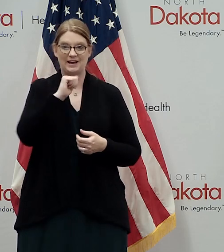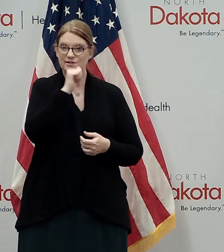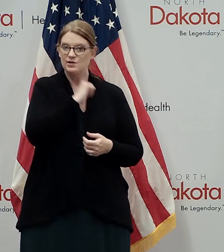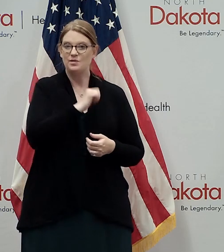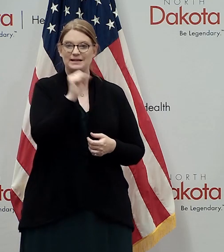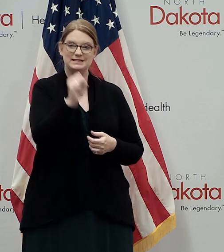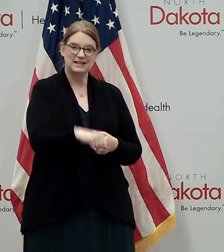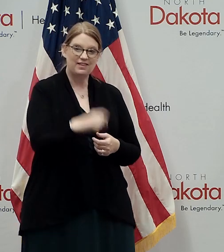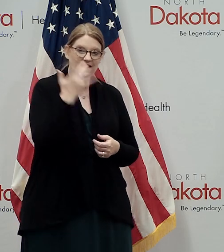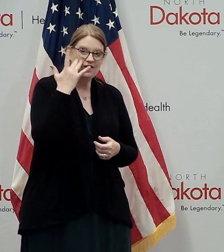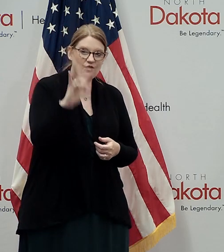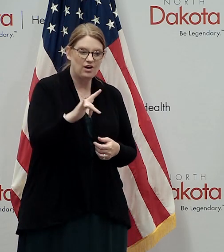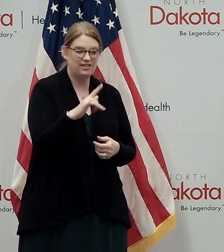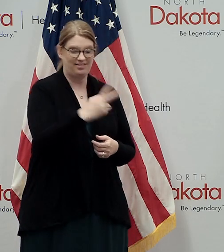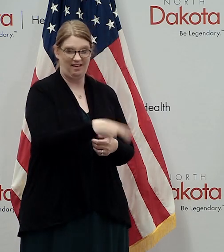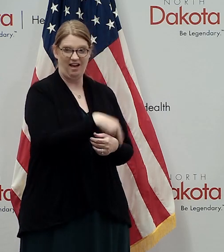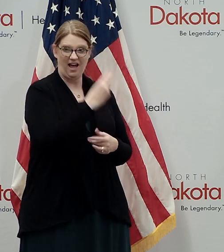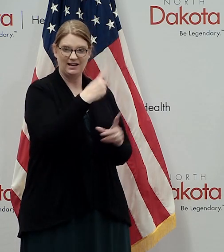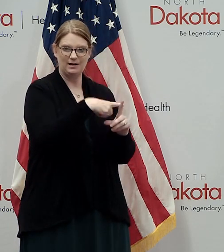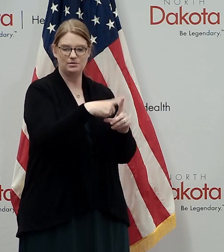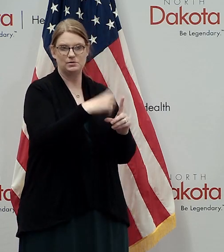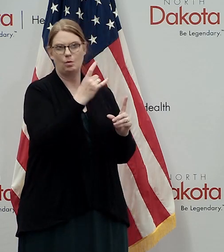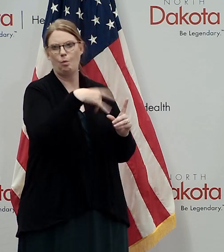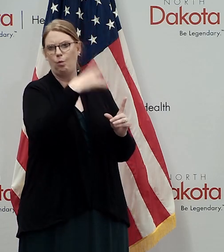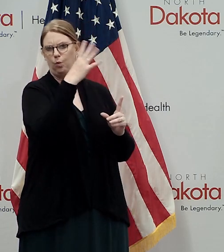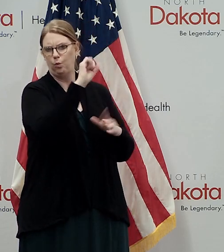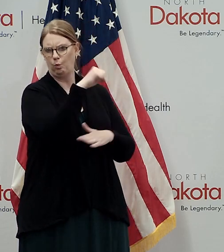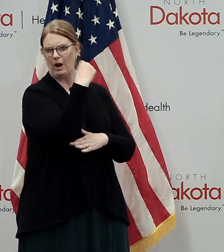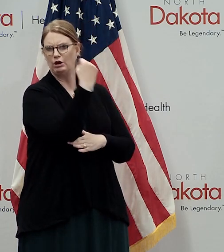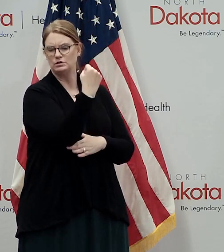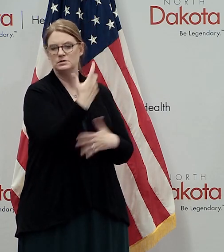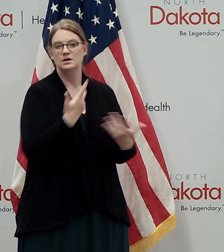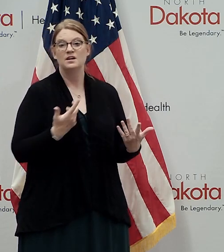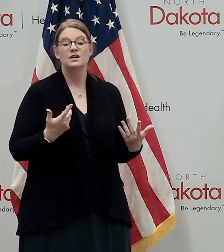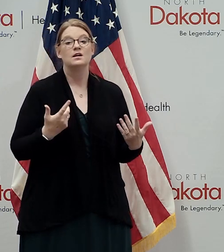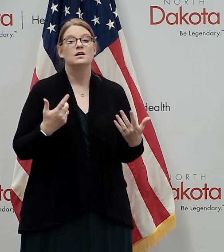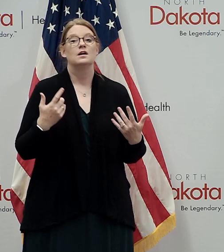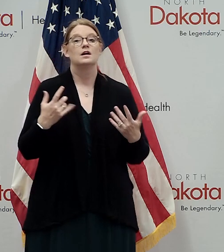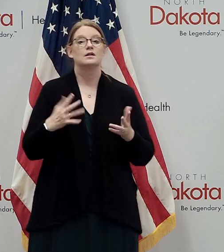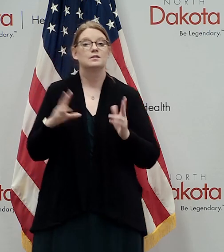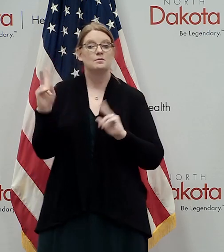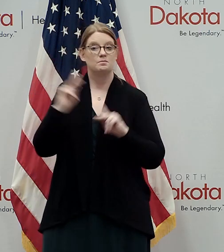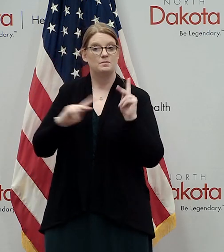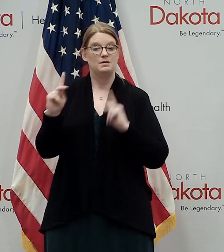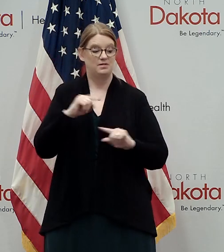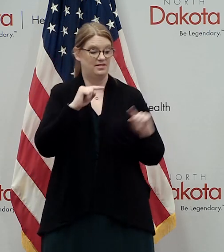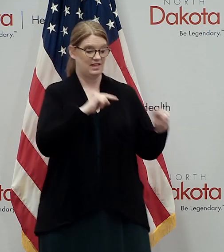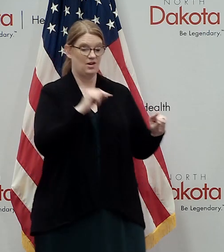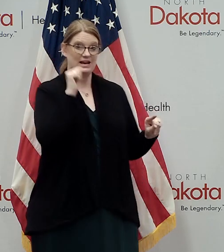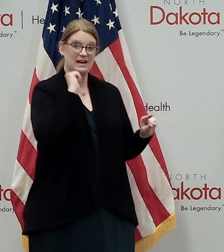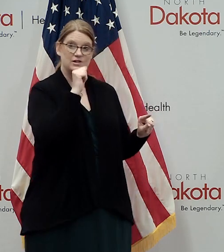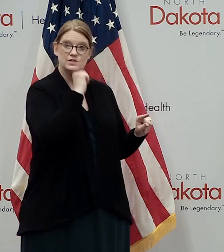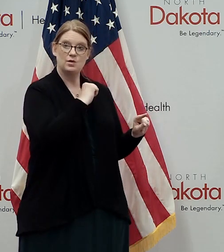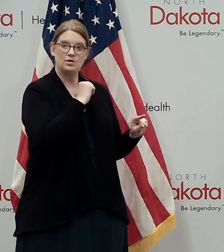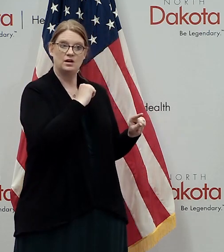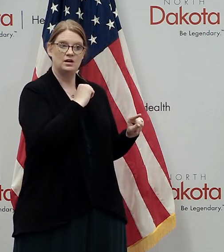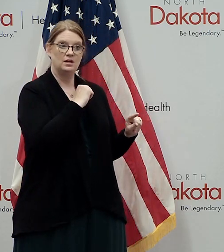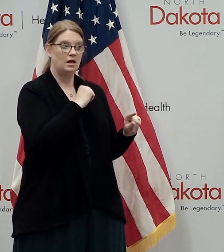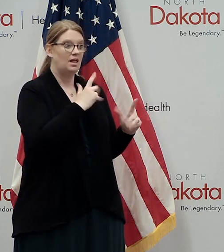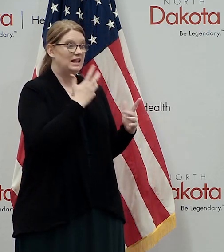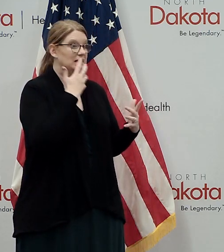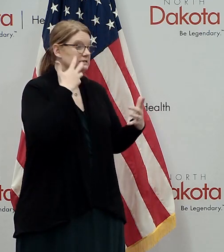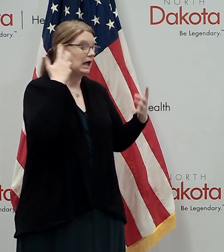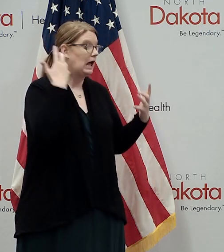Southern California, and other places. I'm sure people know that those that have been to Arizona know that drives everybody